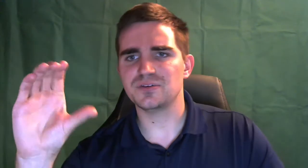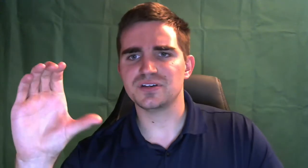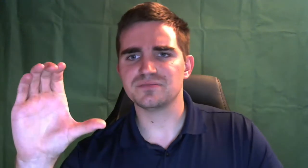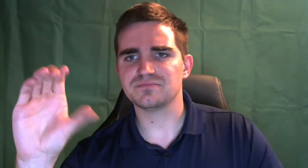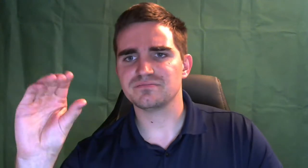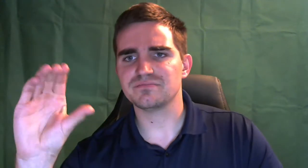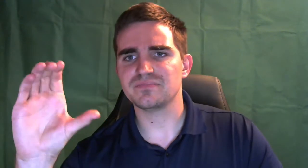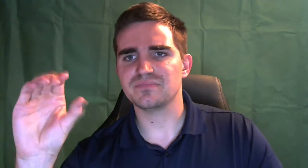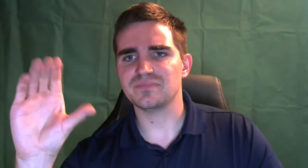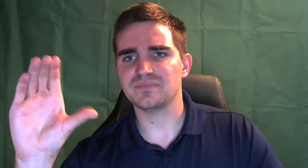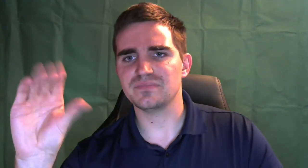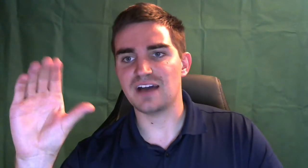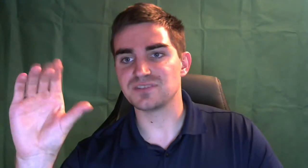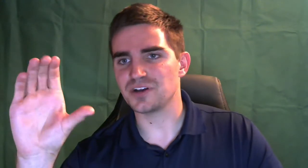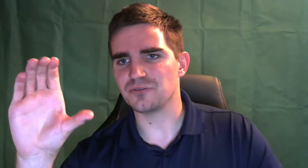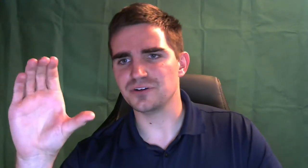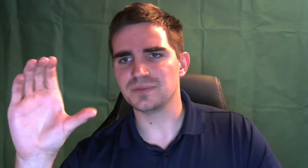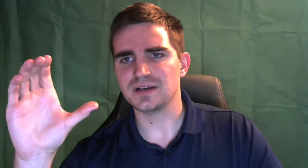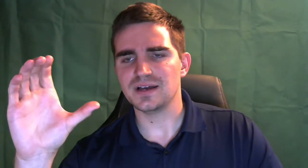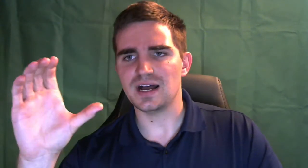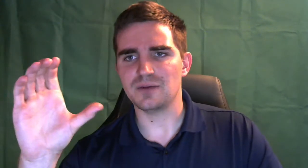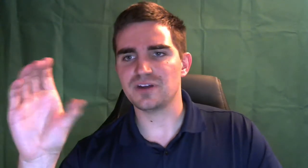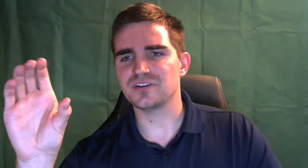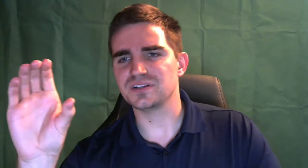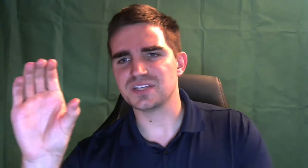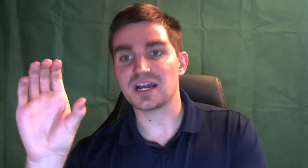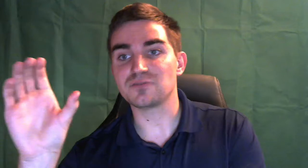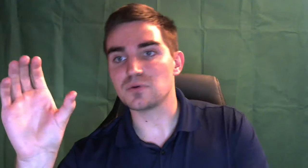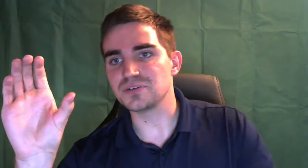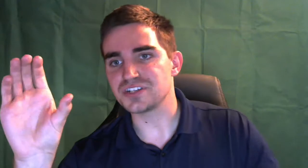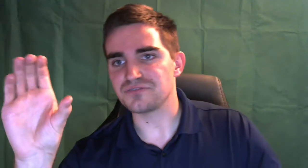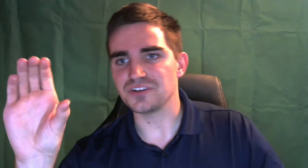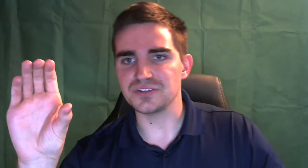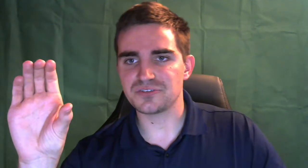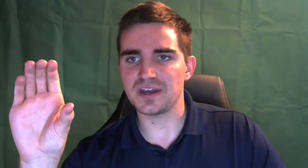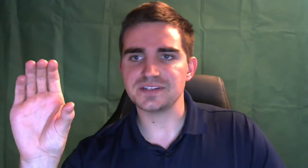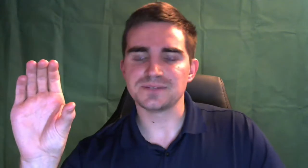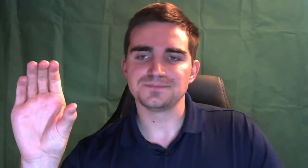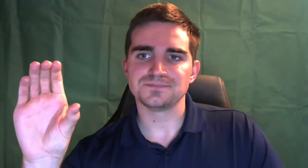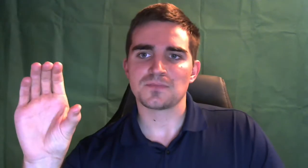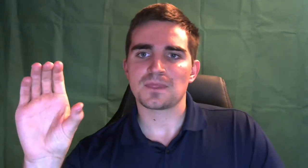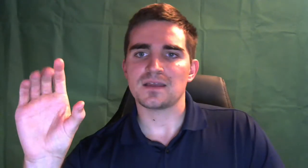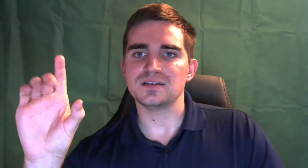can have some wiggle room. Whatever is a comfortable position for you is great.